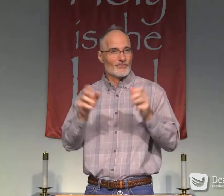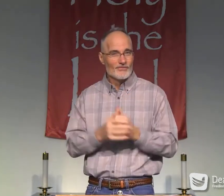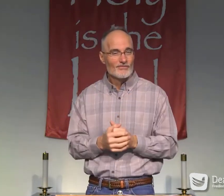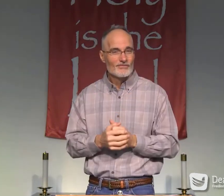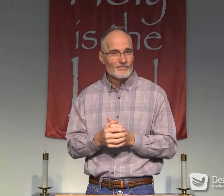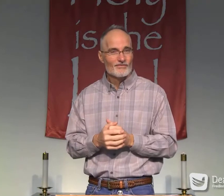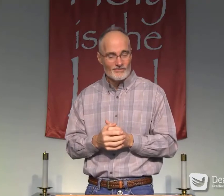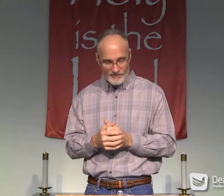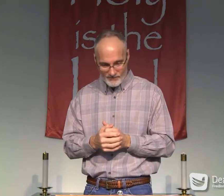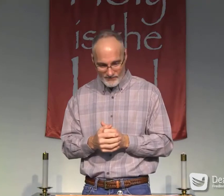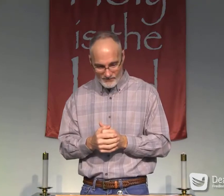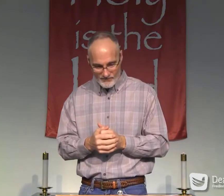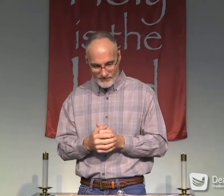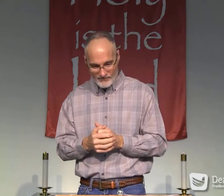That's us here, so to speak.